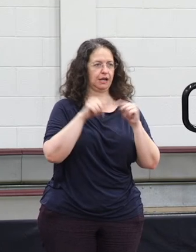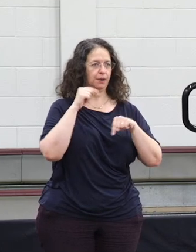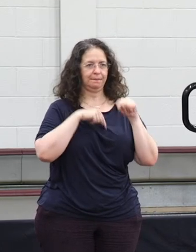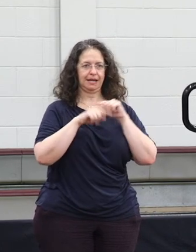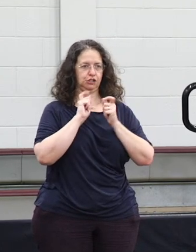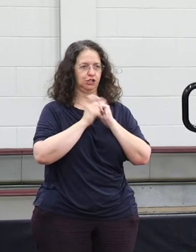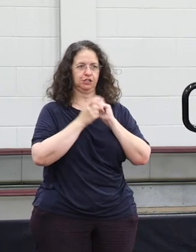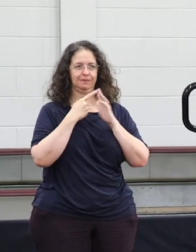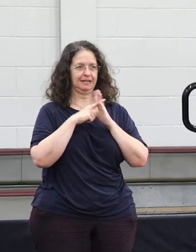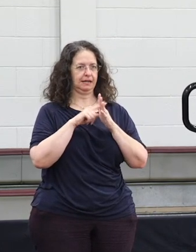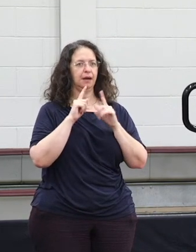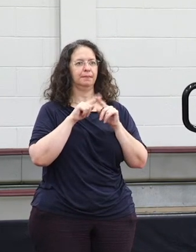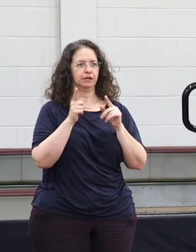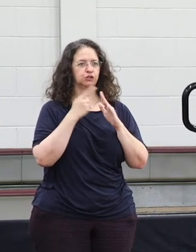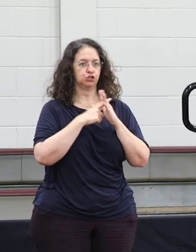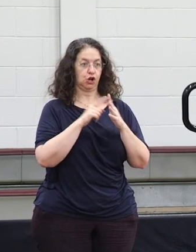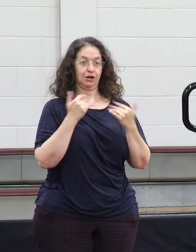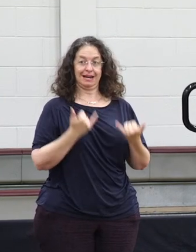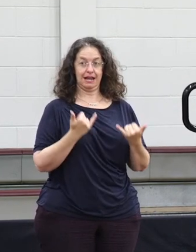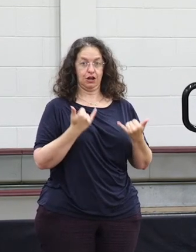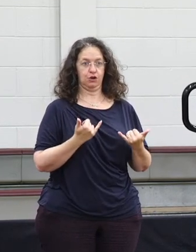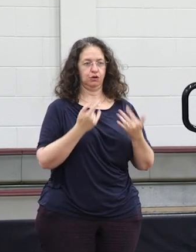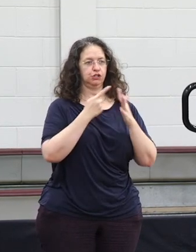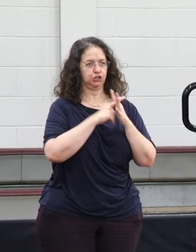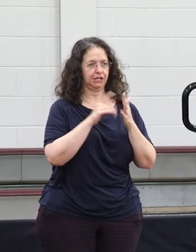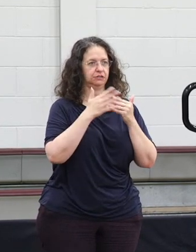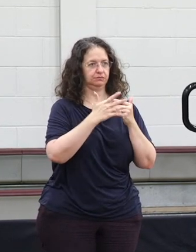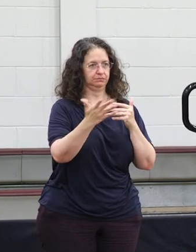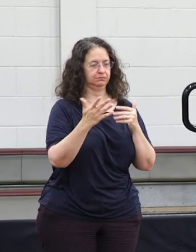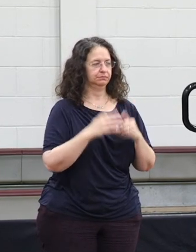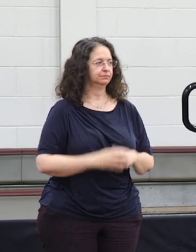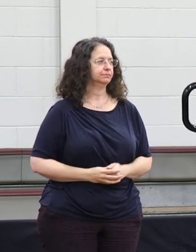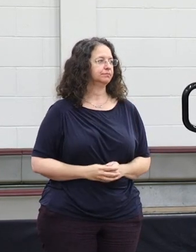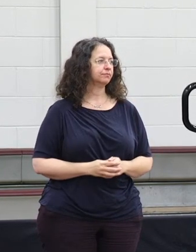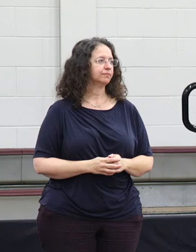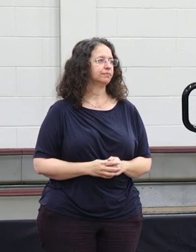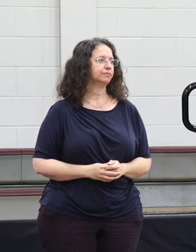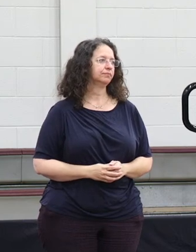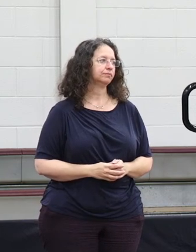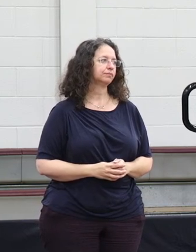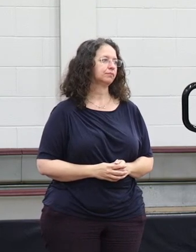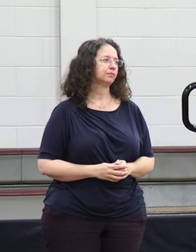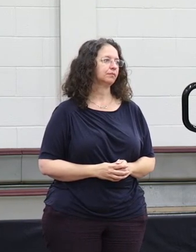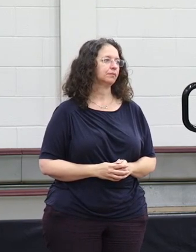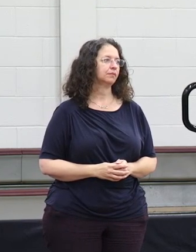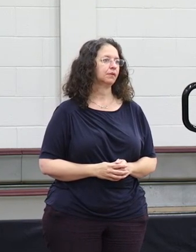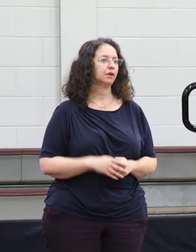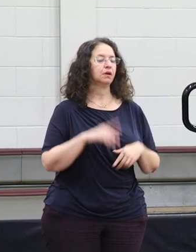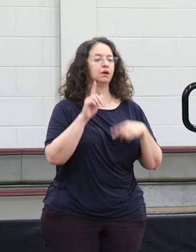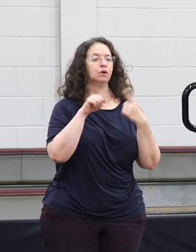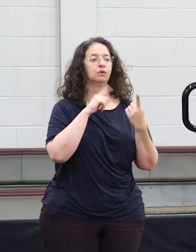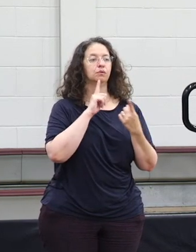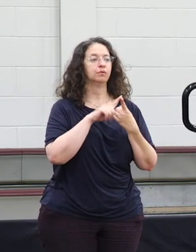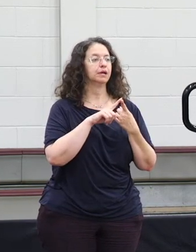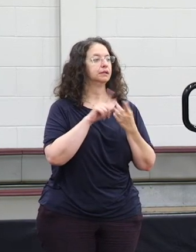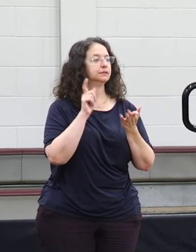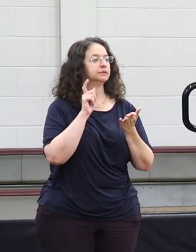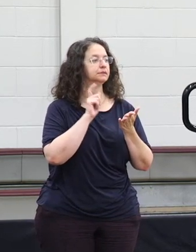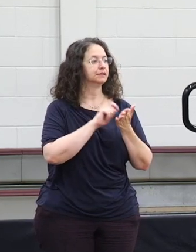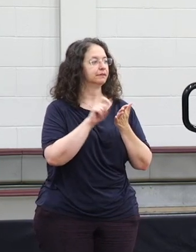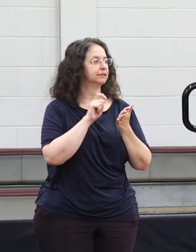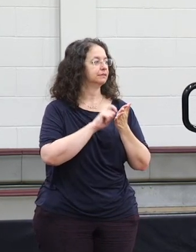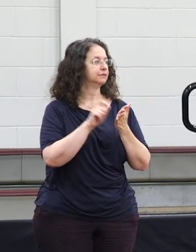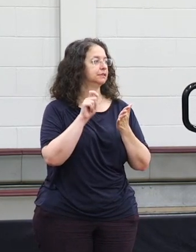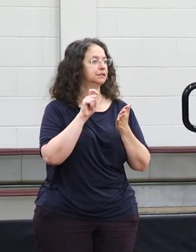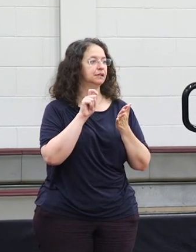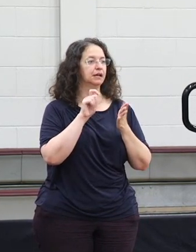the beginning, but you can start where you are and change the ending." So when the narrative of the class of